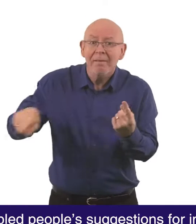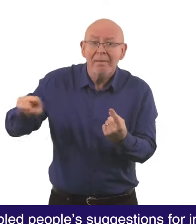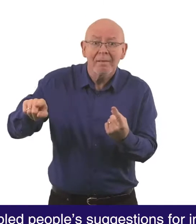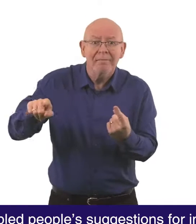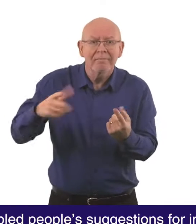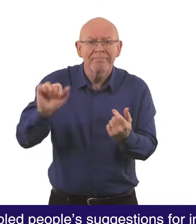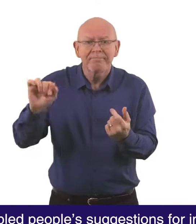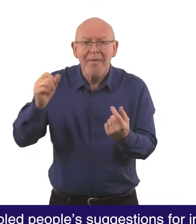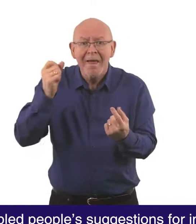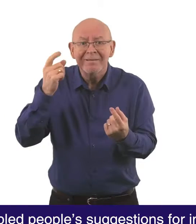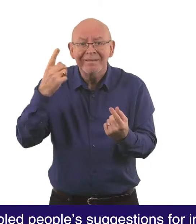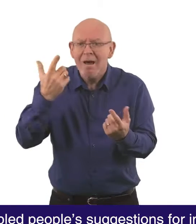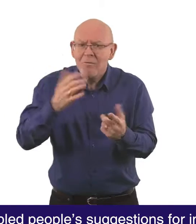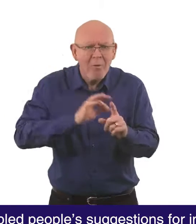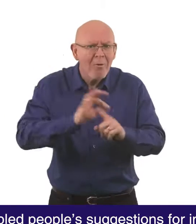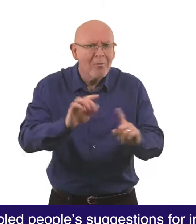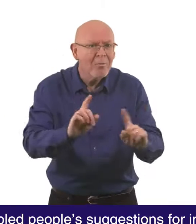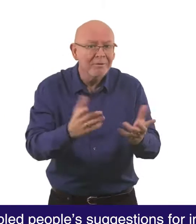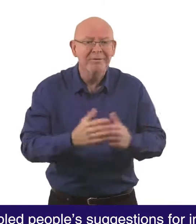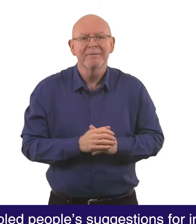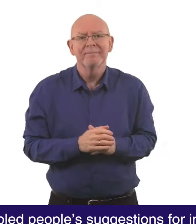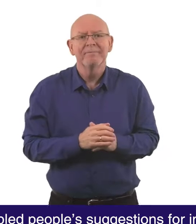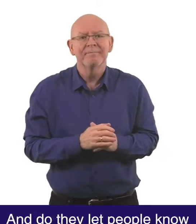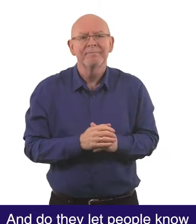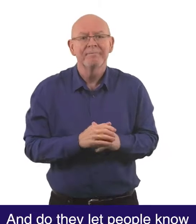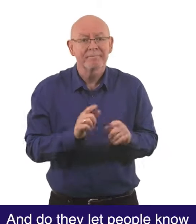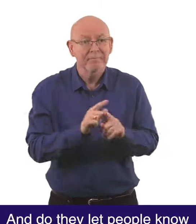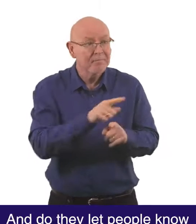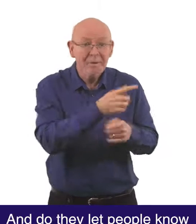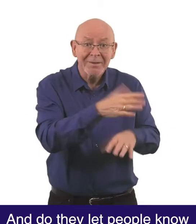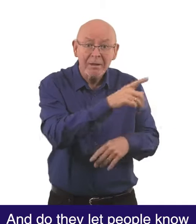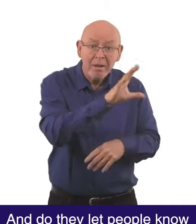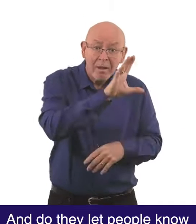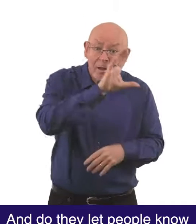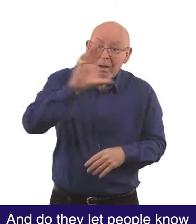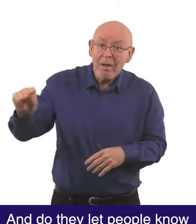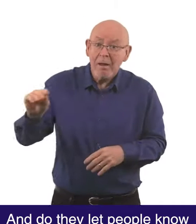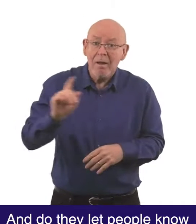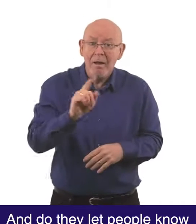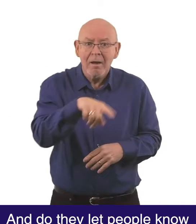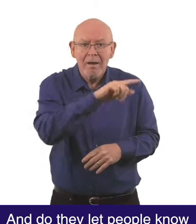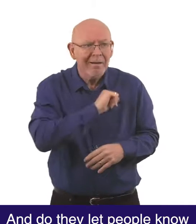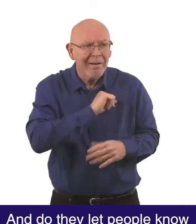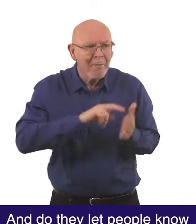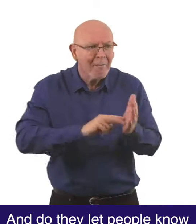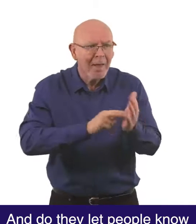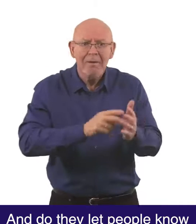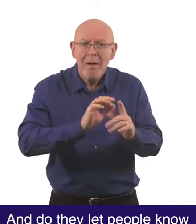What are disabled people's suggestions for improvements? And do they let people know what they do to